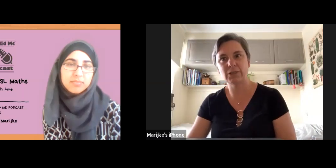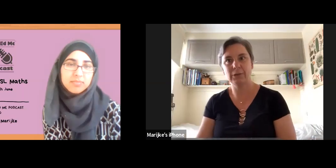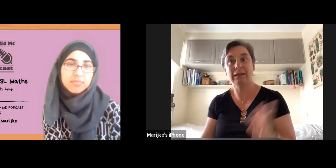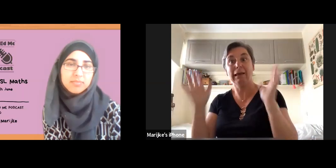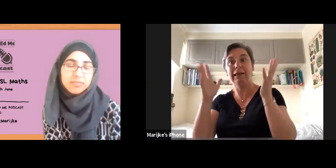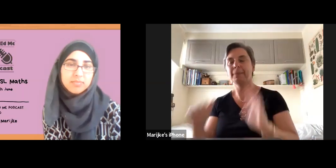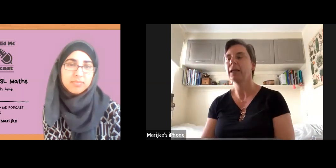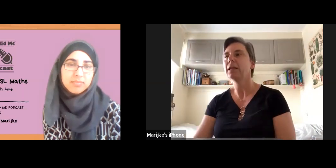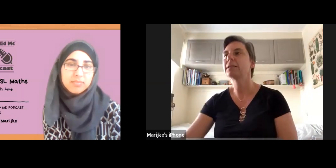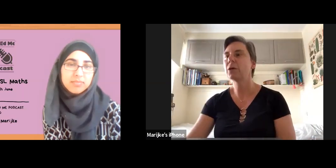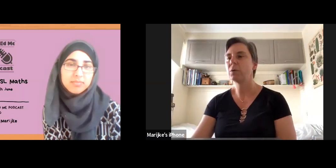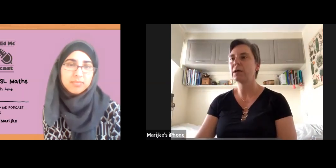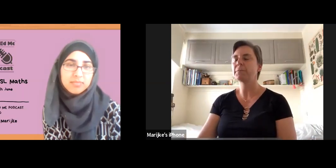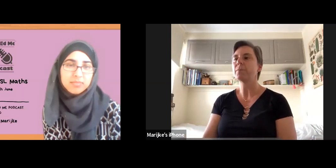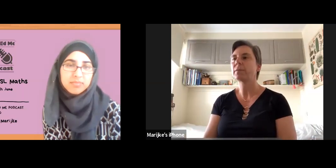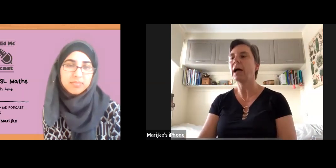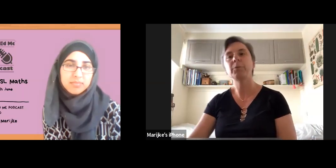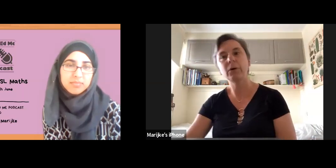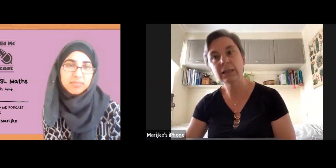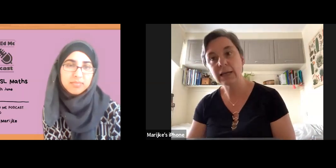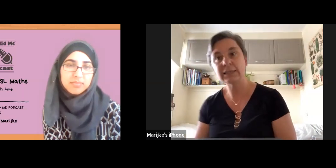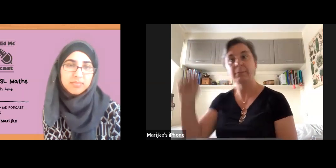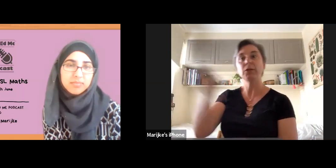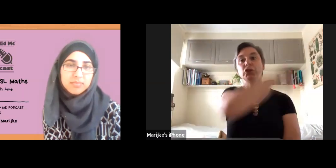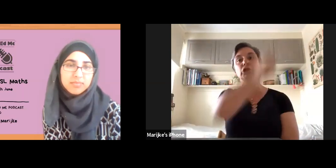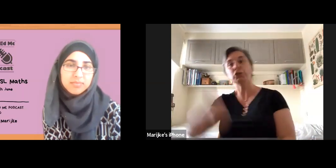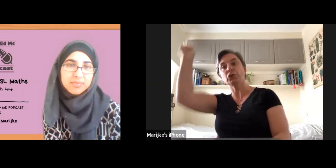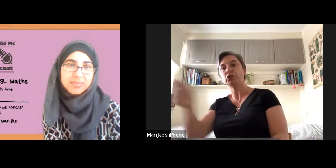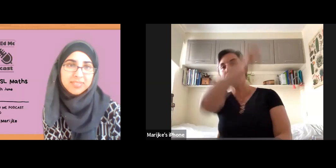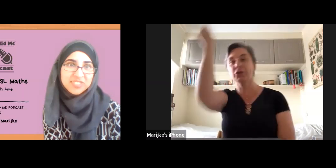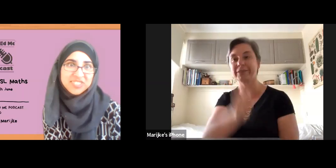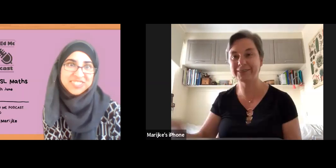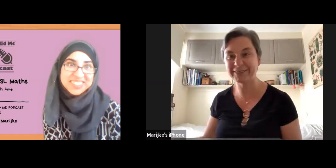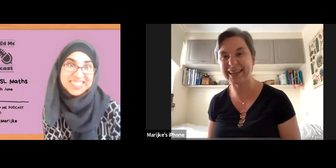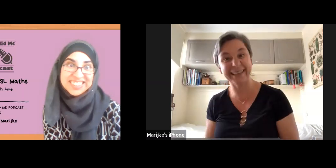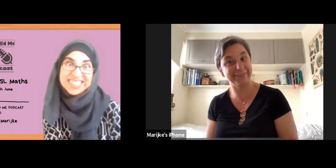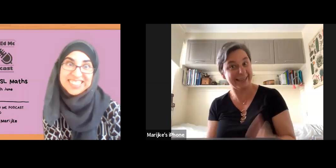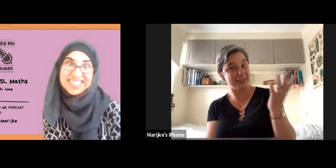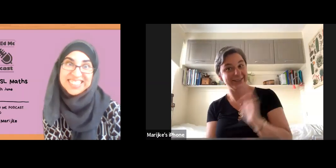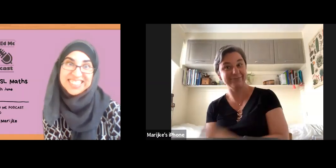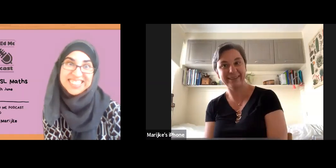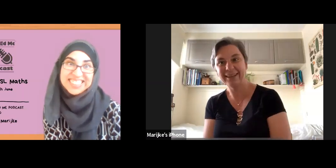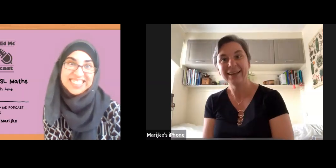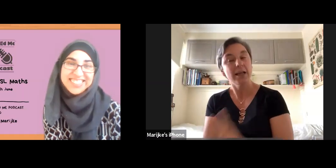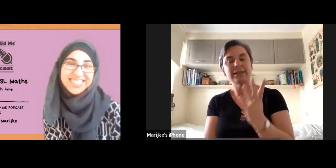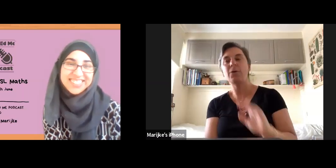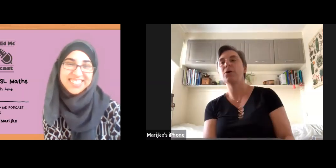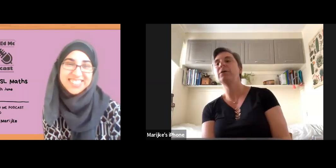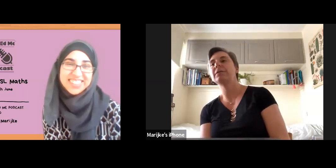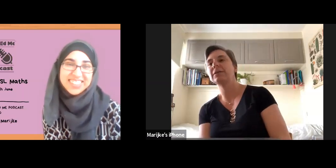doing. So I brought in a lightsaber to get their attention. Yeah, so that worked. So that